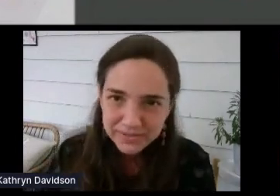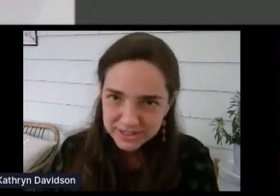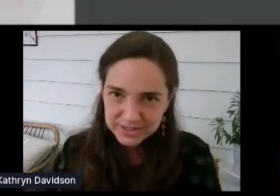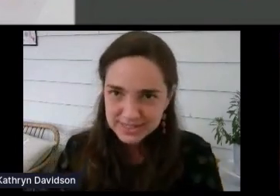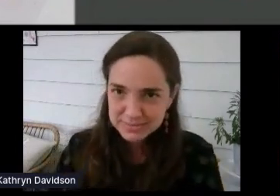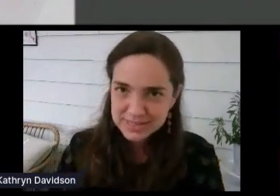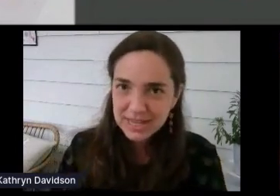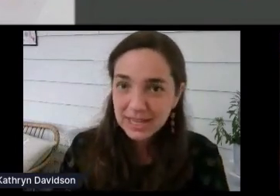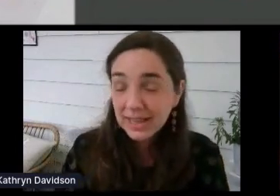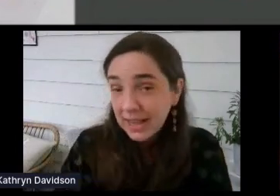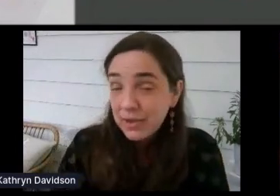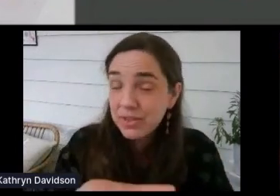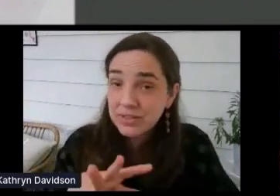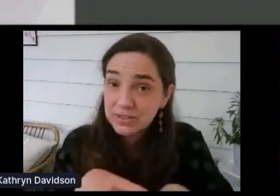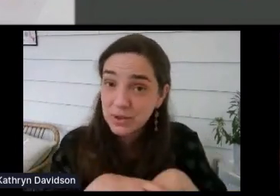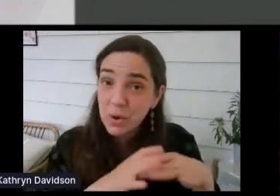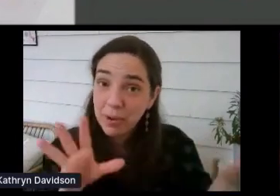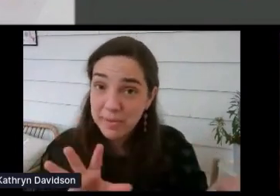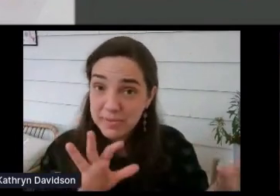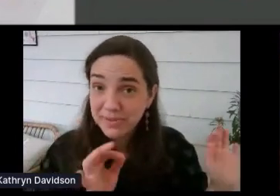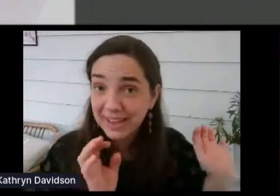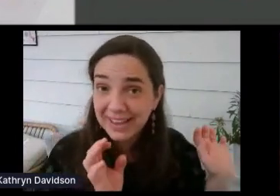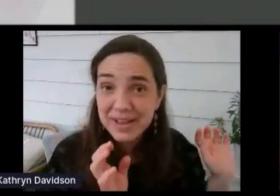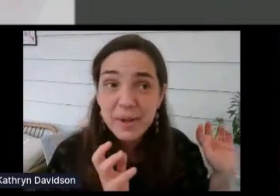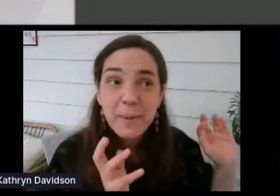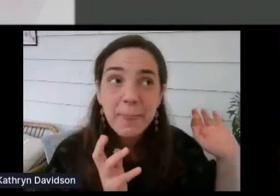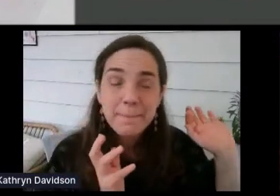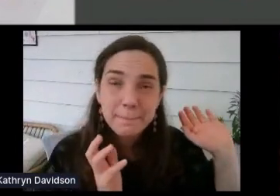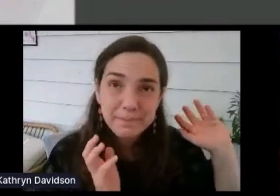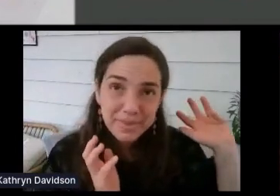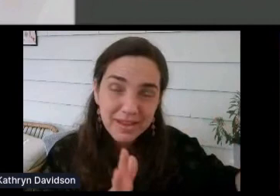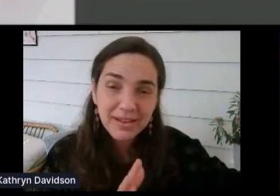how artificial systems, like there's the whole problem of like